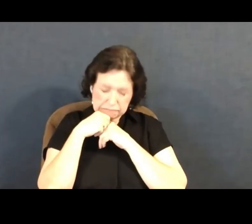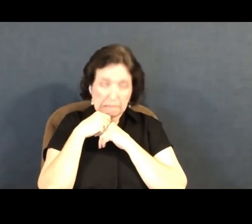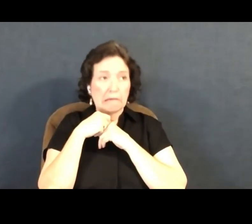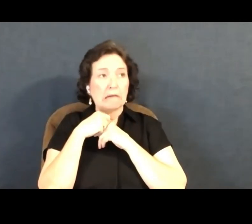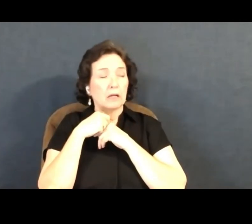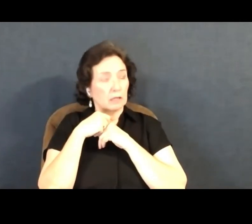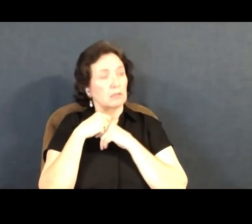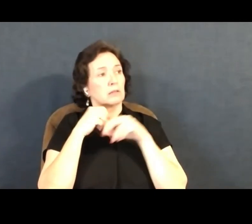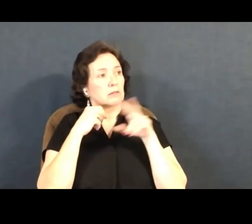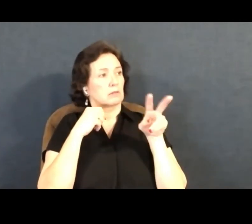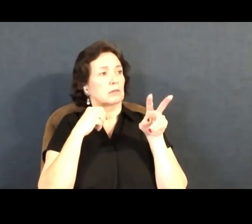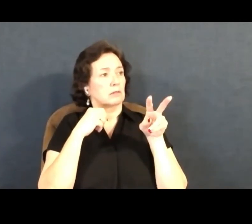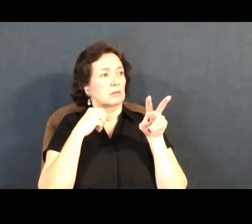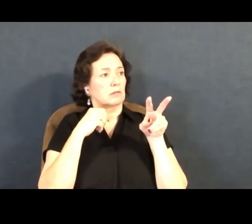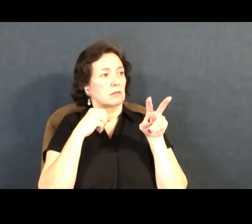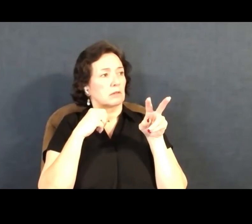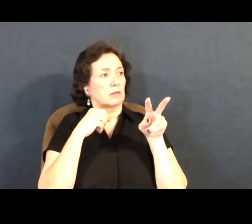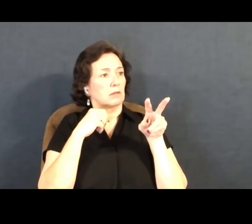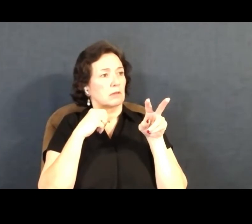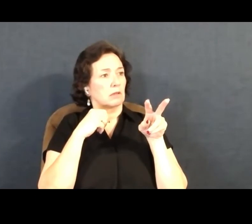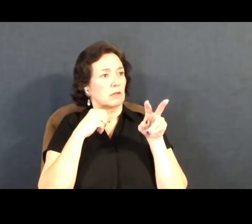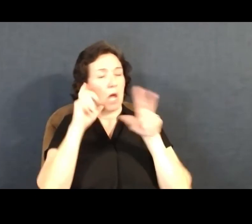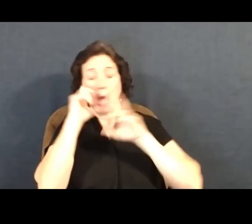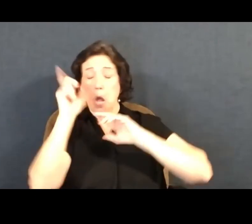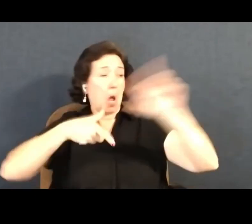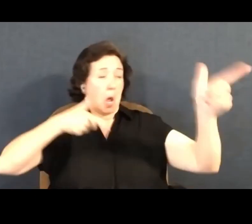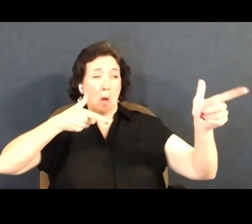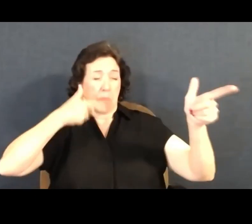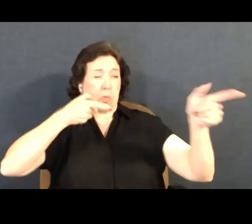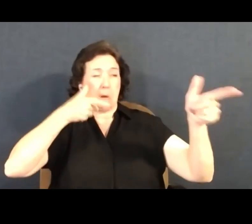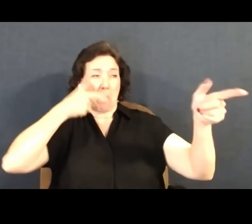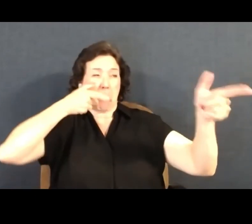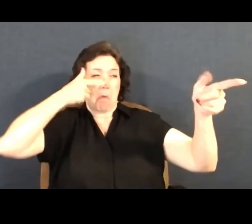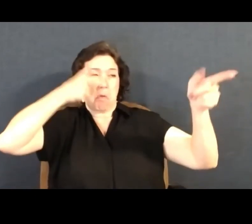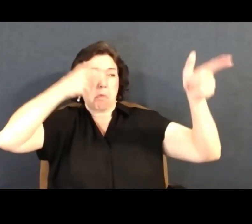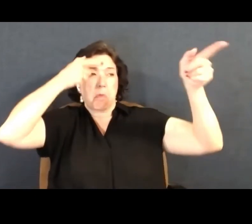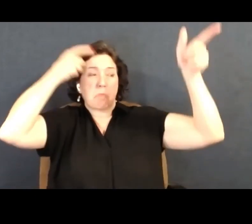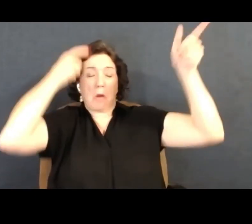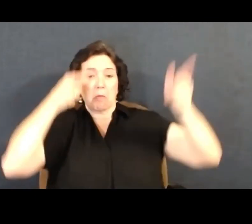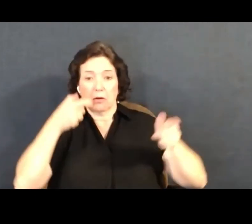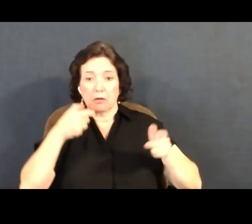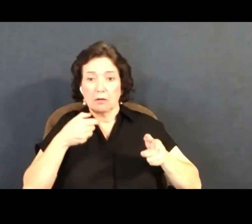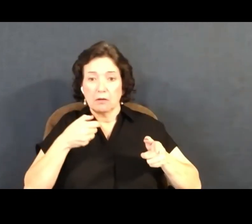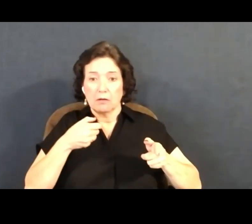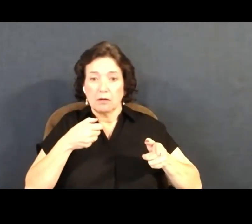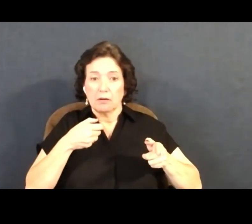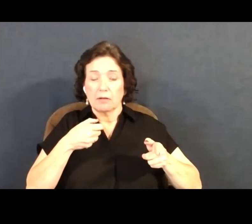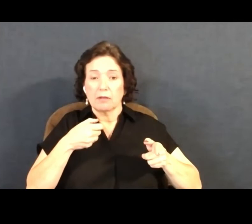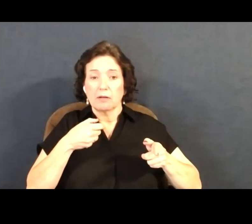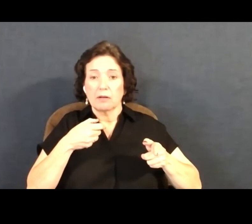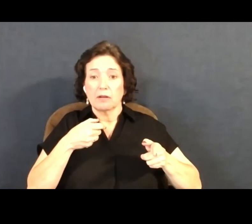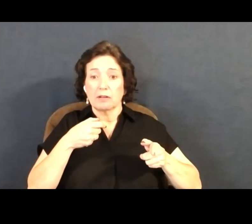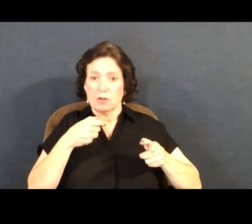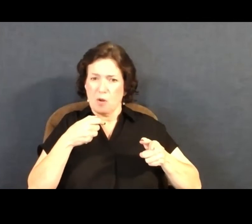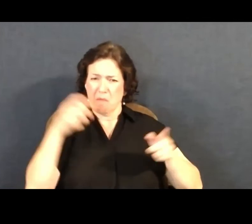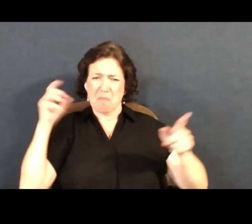Chewie, and as they did, they emptied both their rifles, bang, bang, bang, bang, bang, bang, bang, bang, bang, bang, bang, bang, bang, all toward Chewie and Ike.